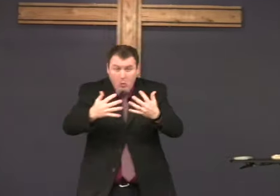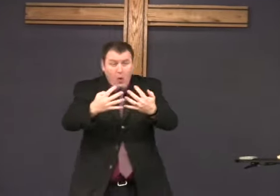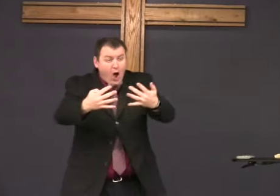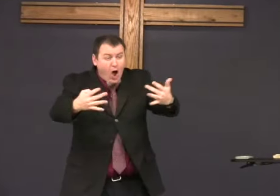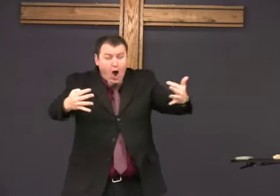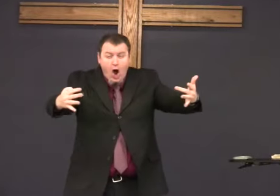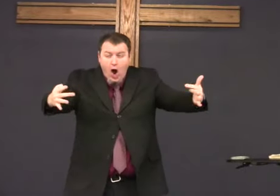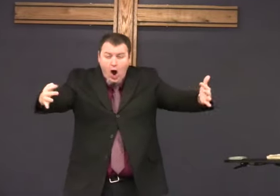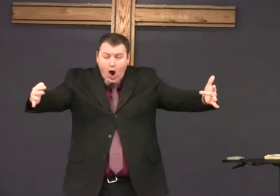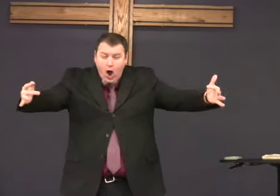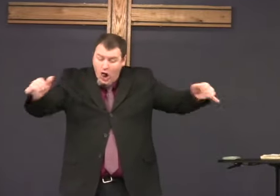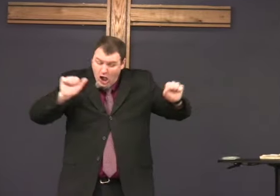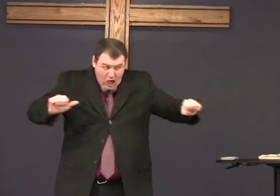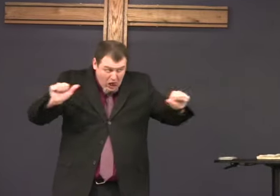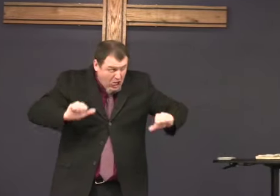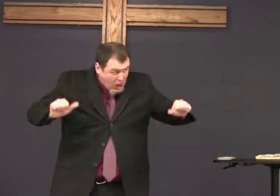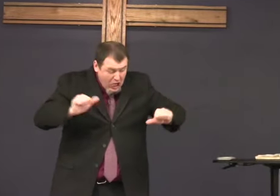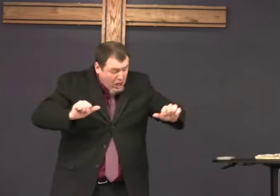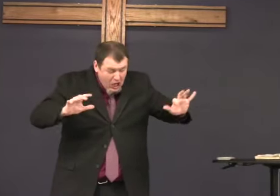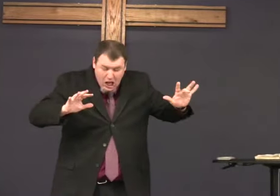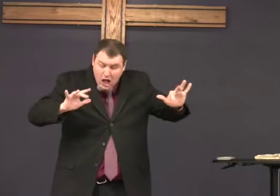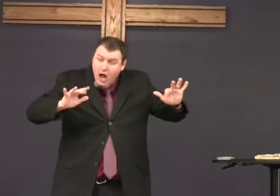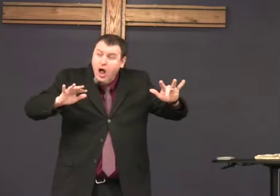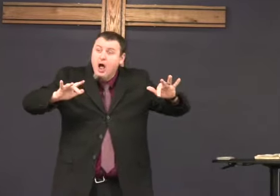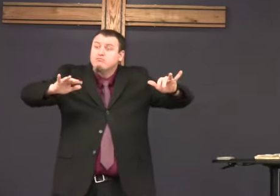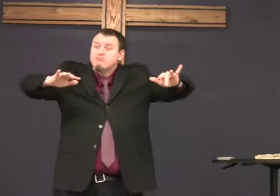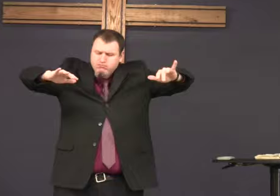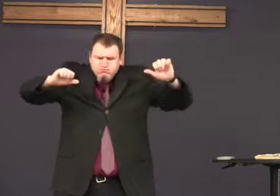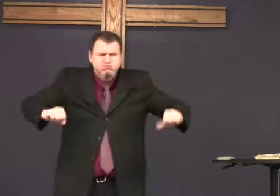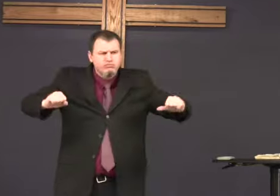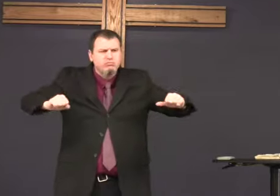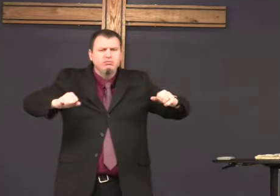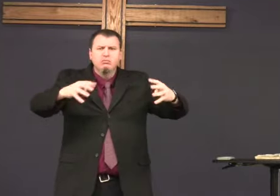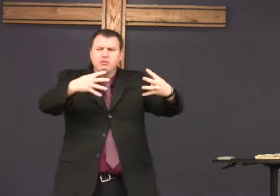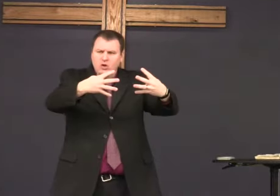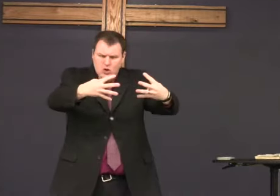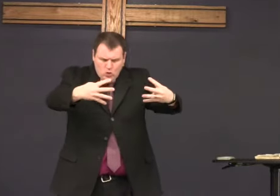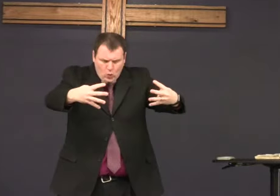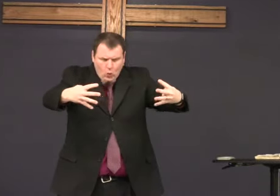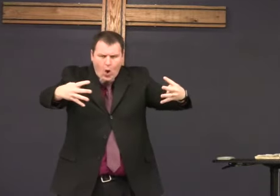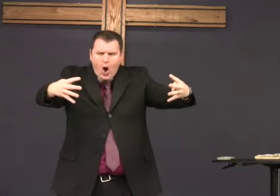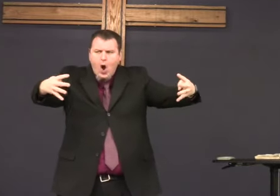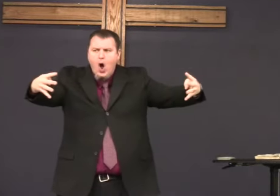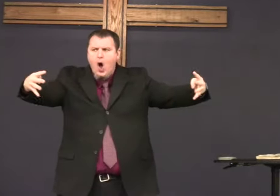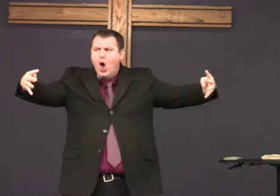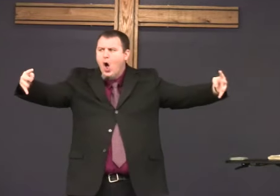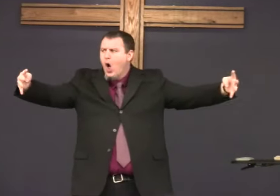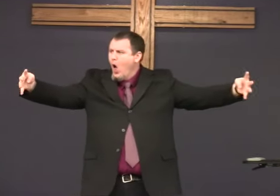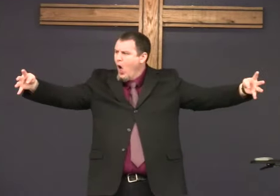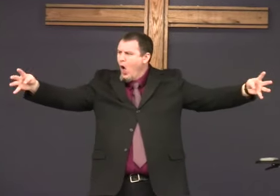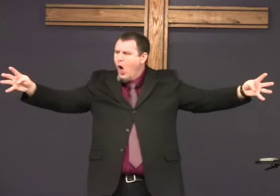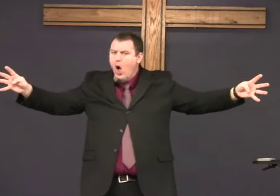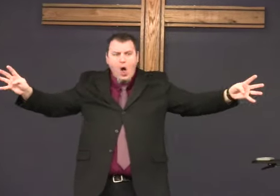Nehemiah is focused on the work of the walls, and they're all working, and the walls are up.